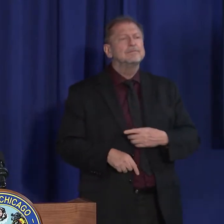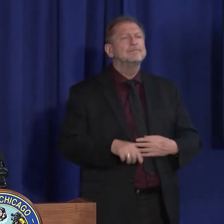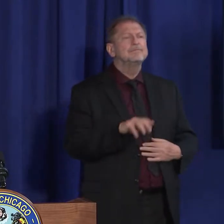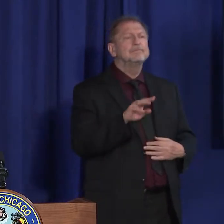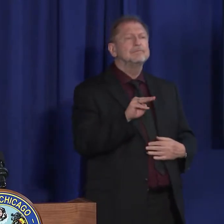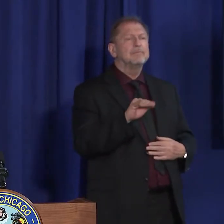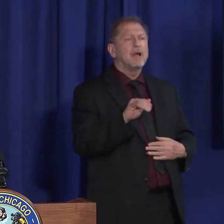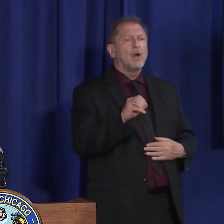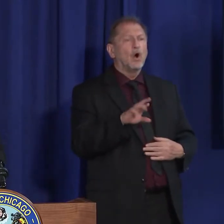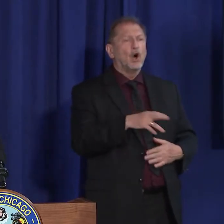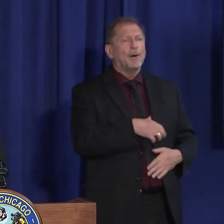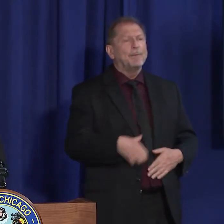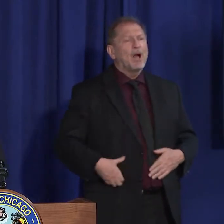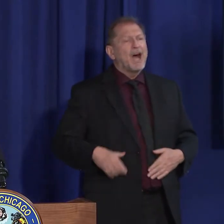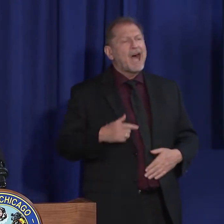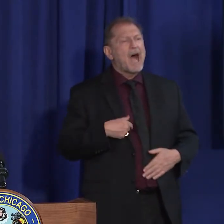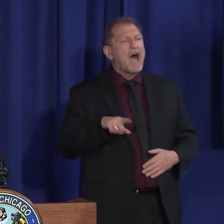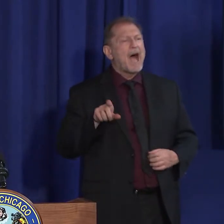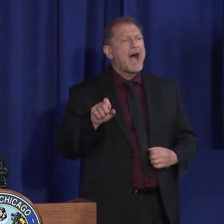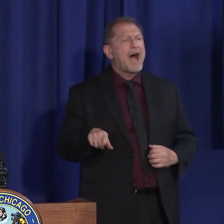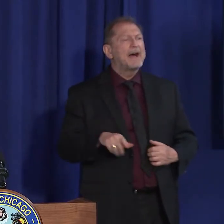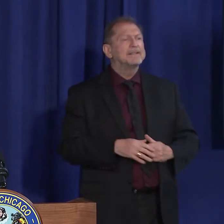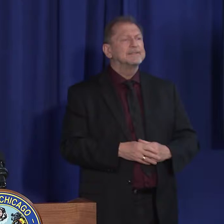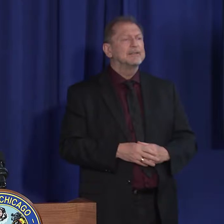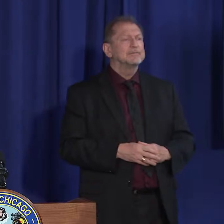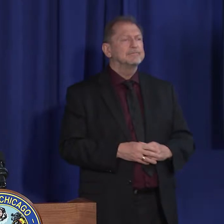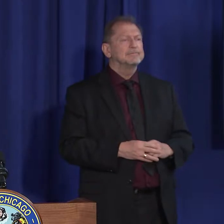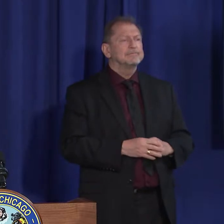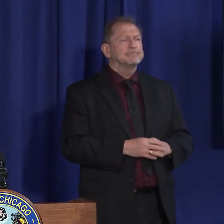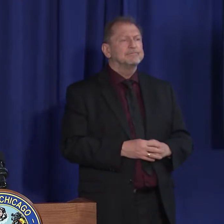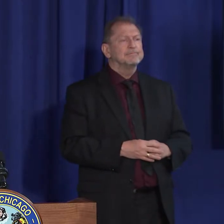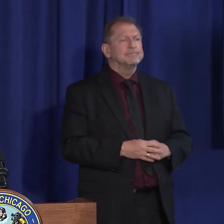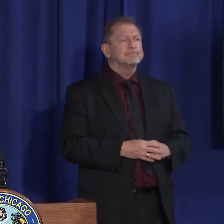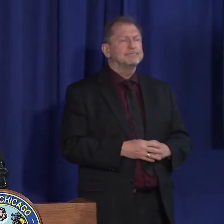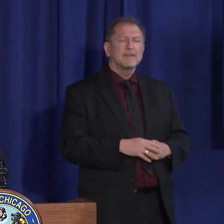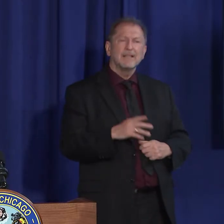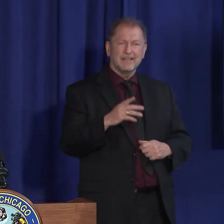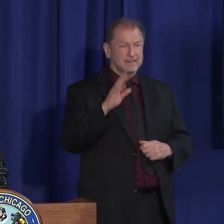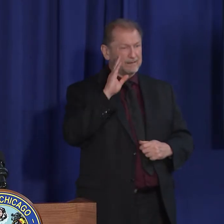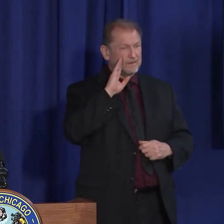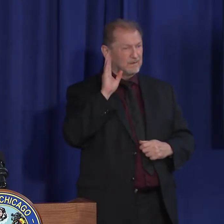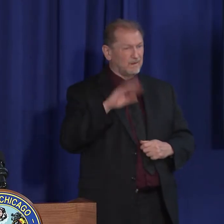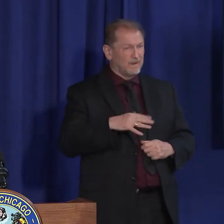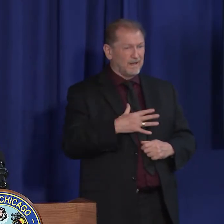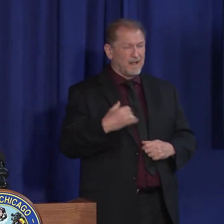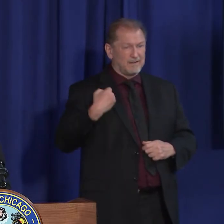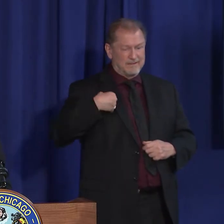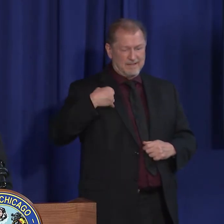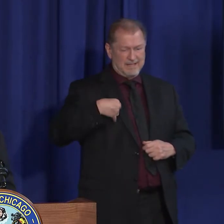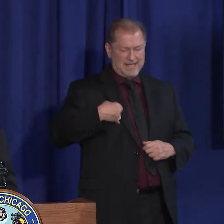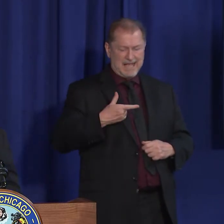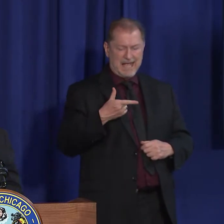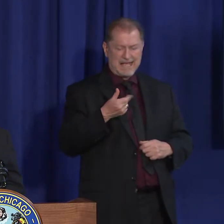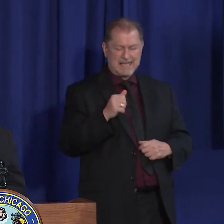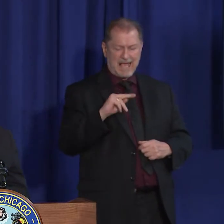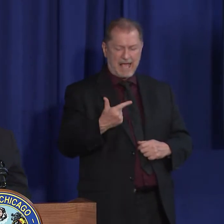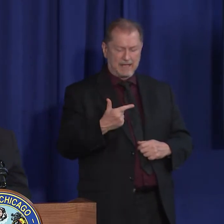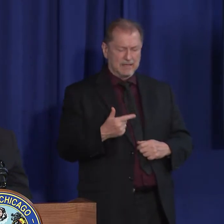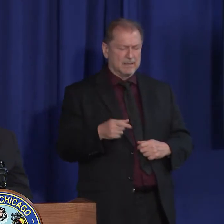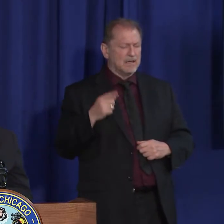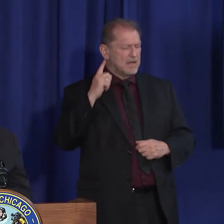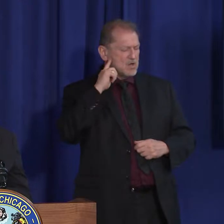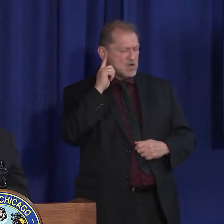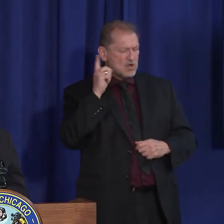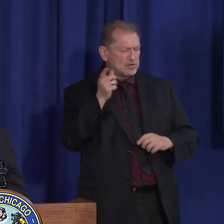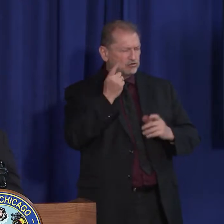start us off on this topic. I want to talk about the gang asset forfeiture. Mm-hmm. Obviously, there are